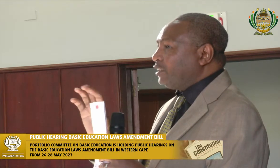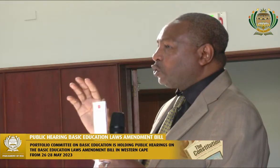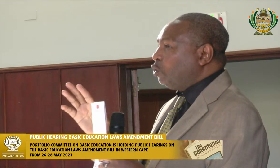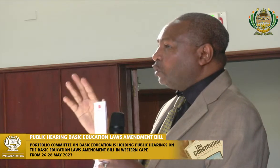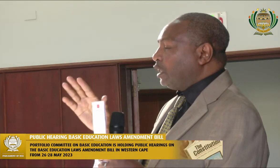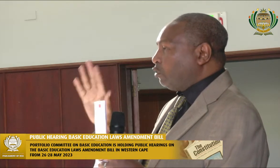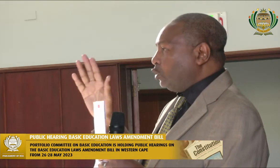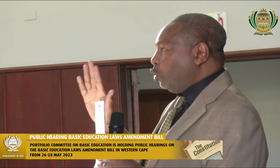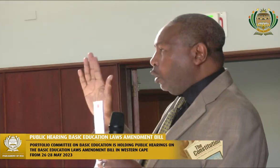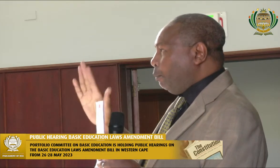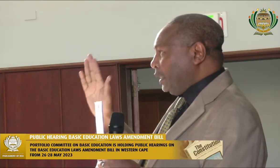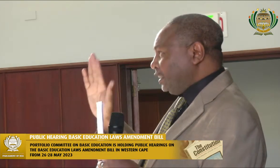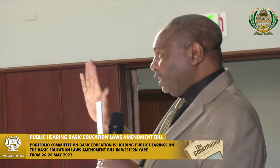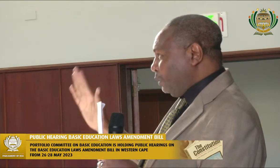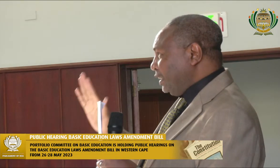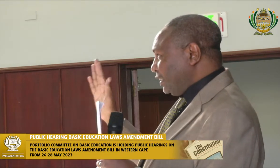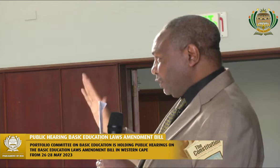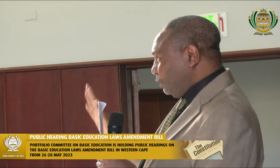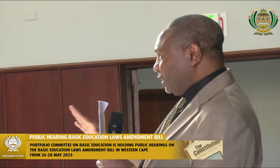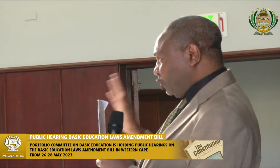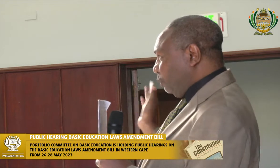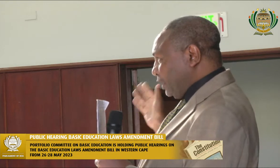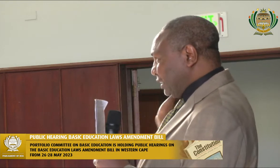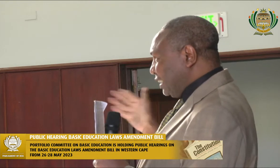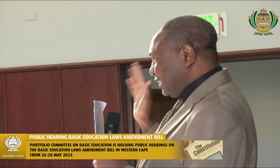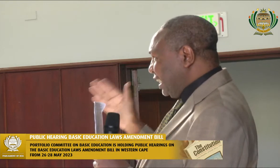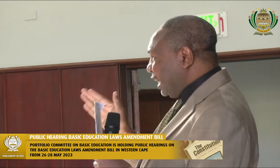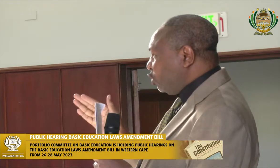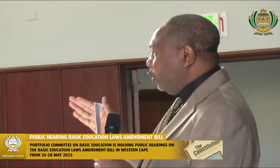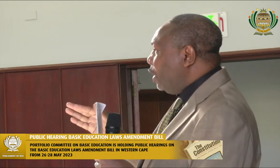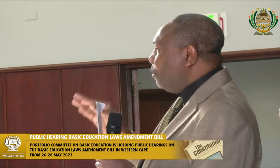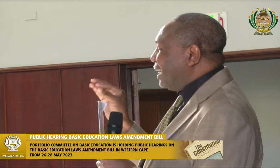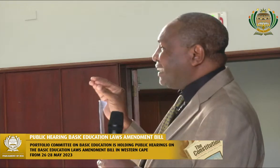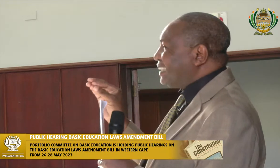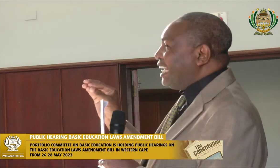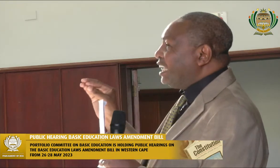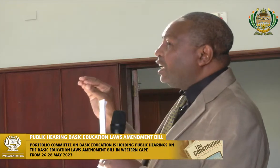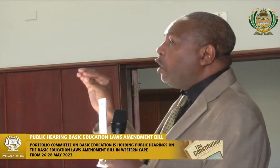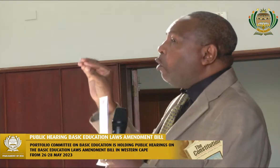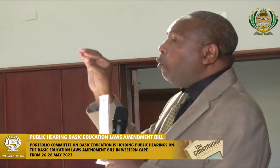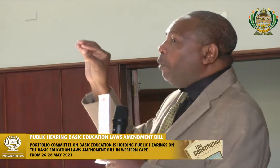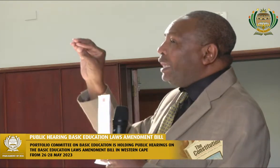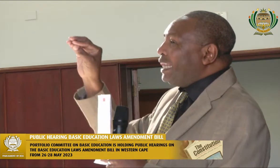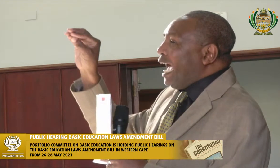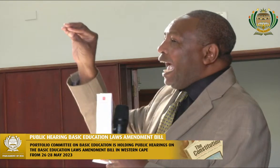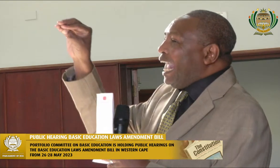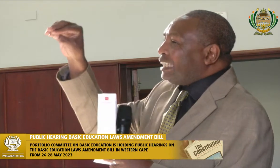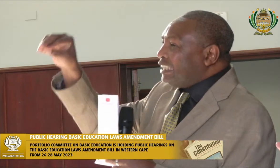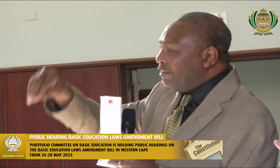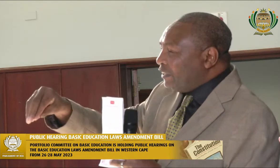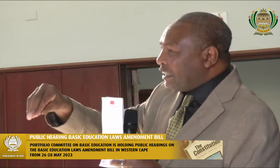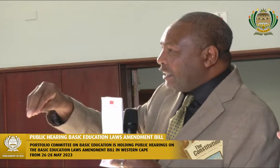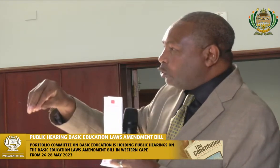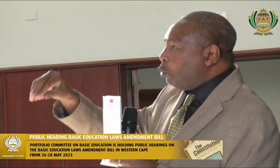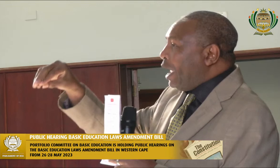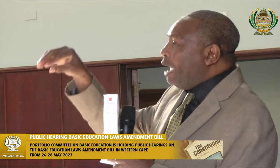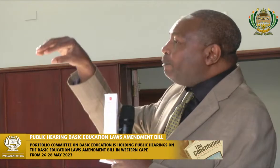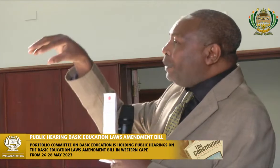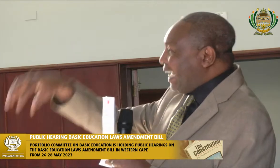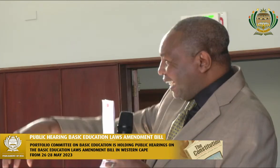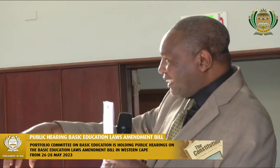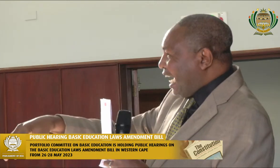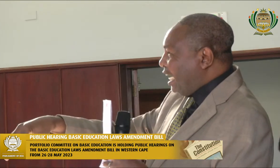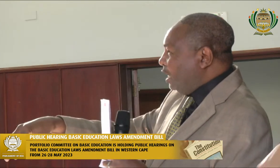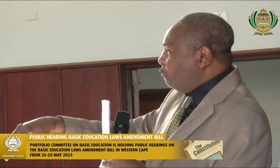that says schools are going to open Shebeens and Spaza shop and start selling alcohol, but it's saying when there are activities